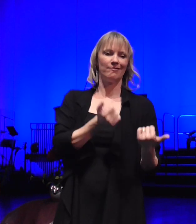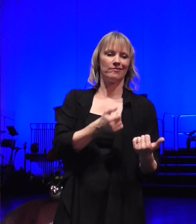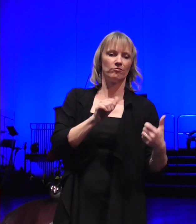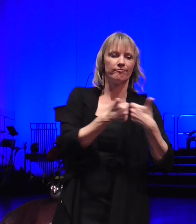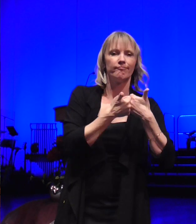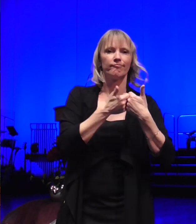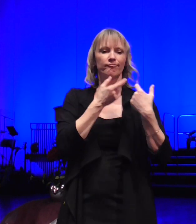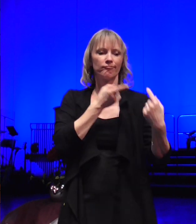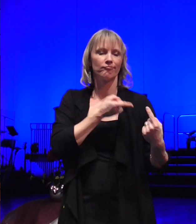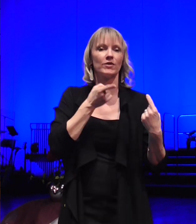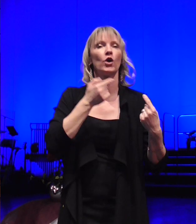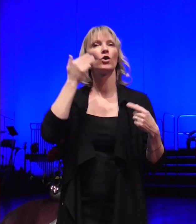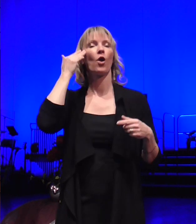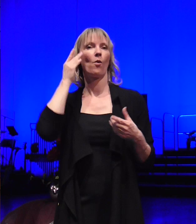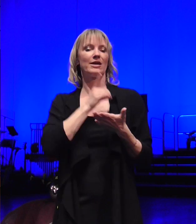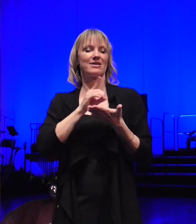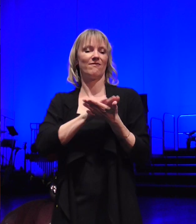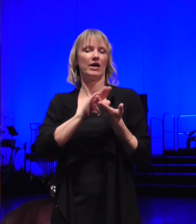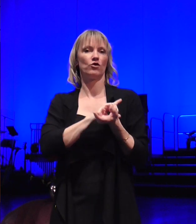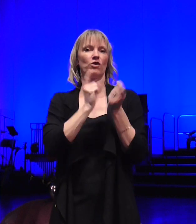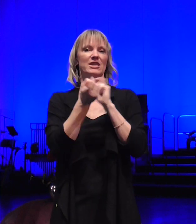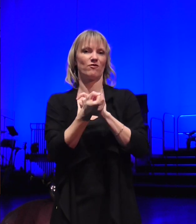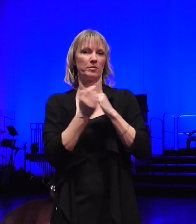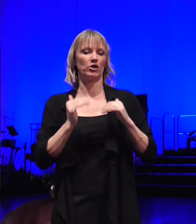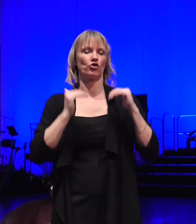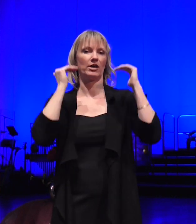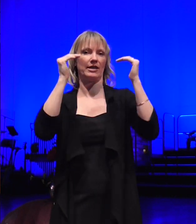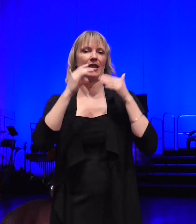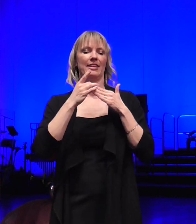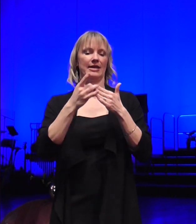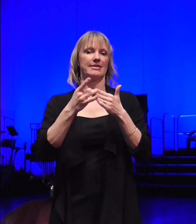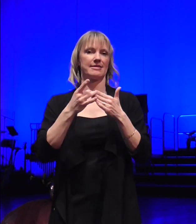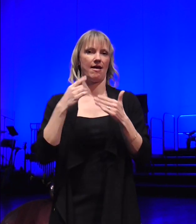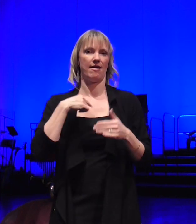transformation leads us through. And so it is. Amen.